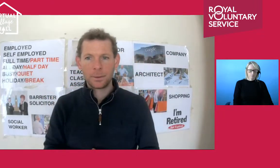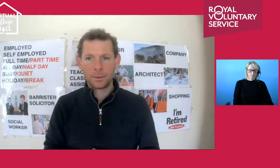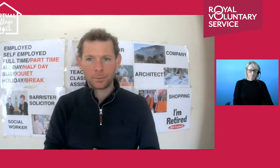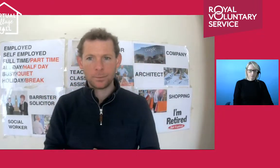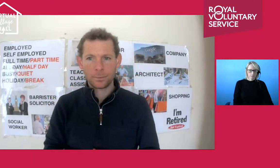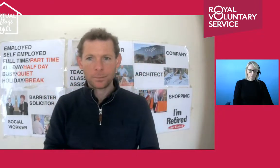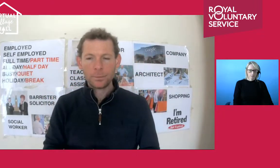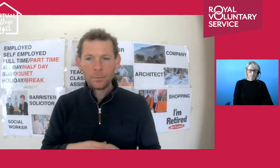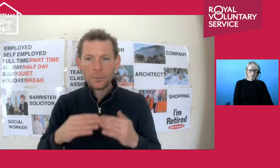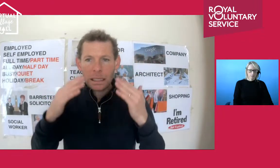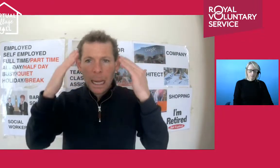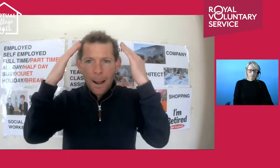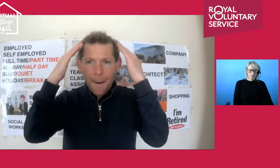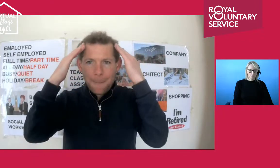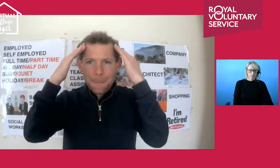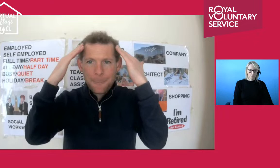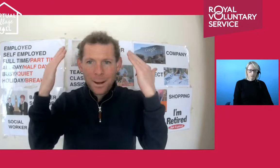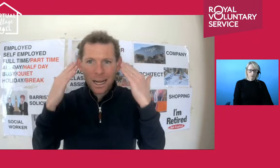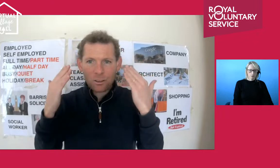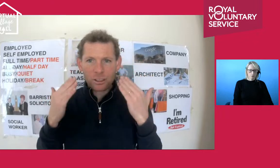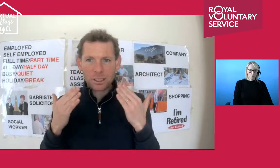barrister,